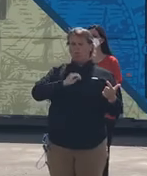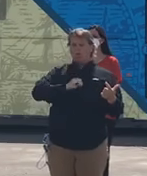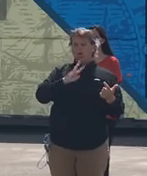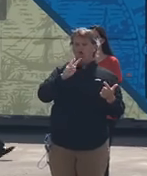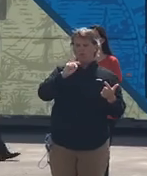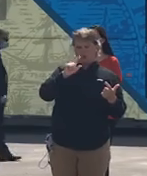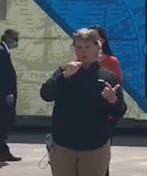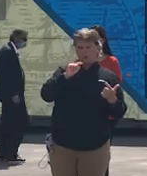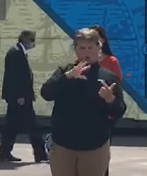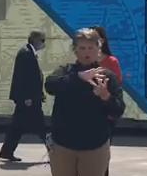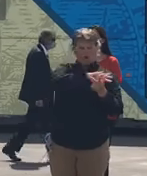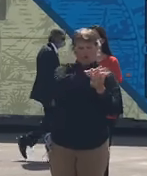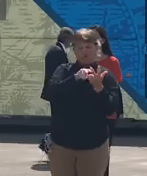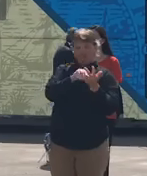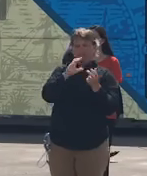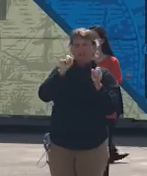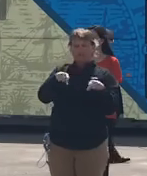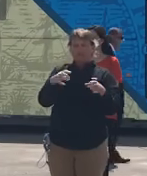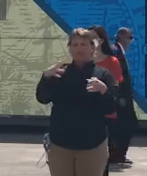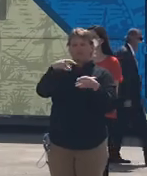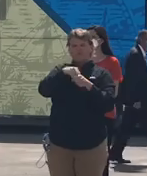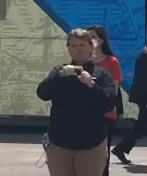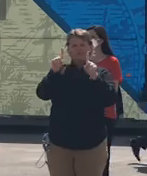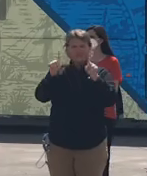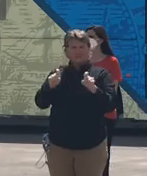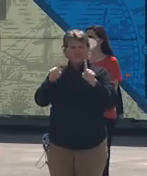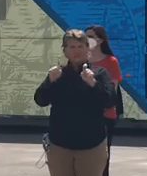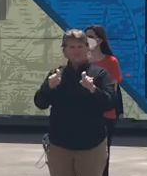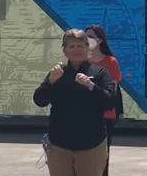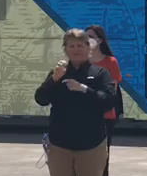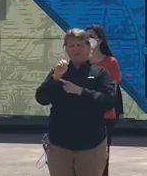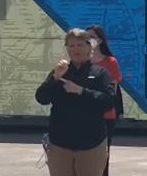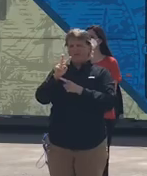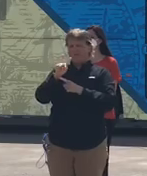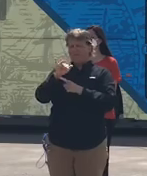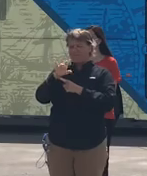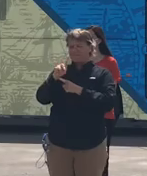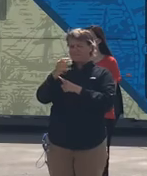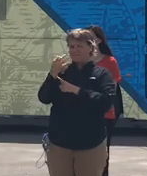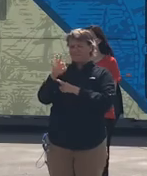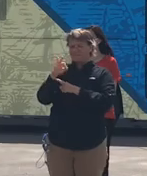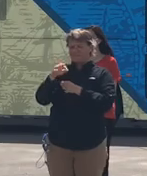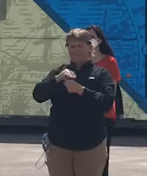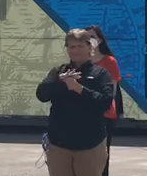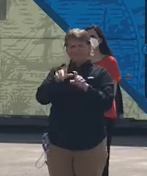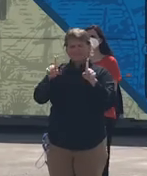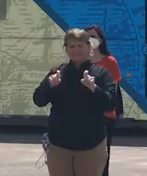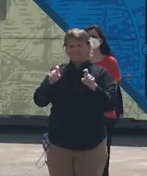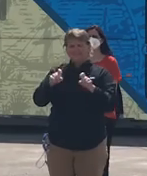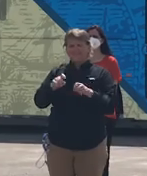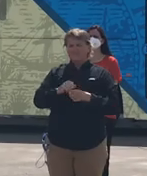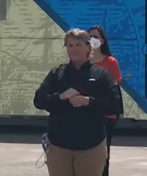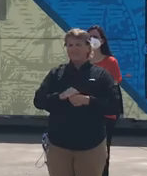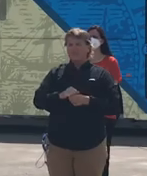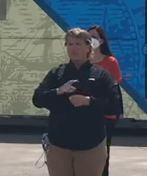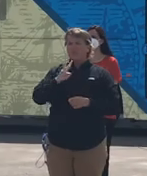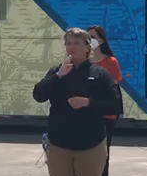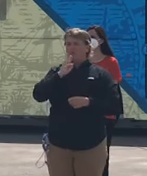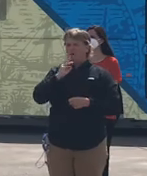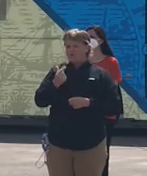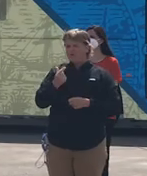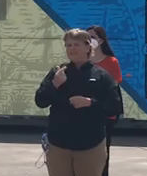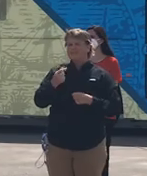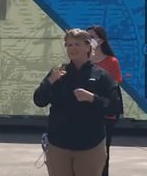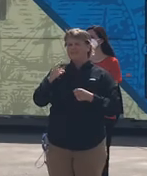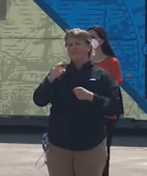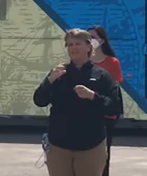allowed to administer COVID-19 tests. So you have Walgreens They have 7 drive-through sites that they're going to be setting